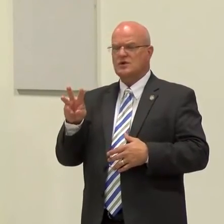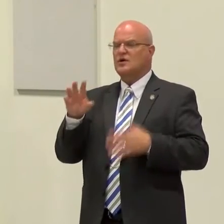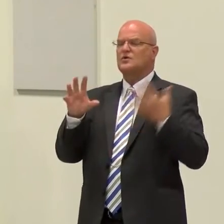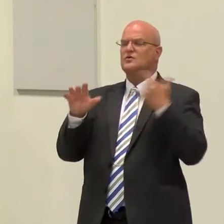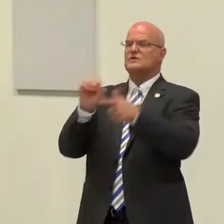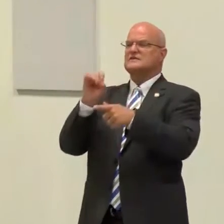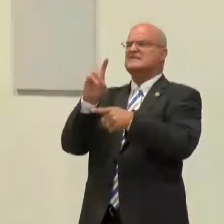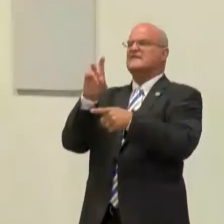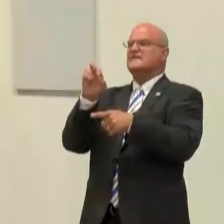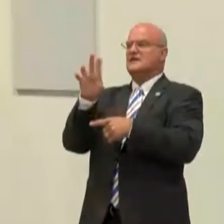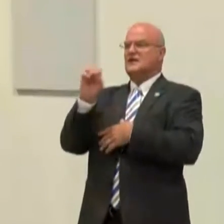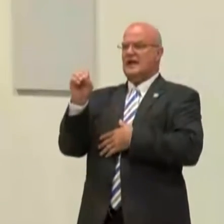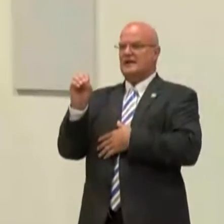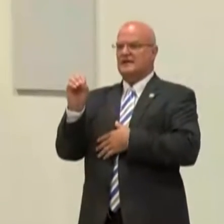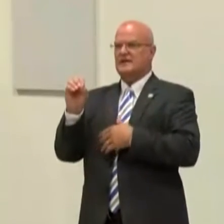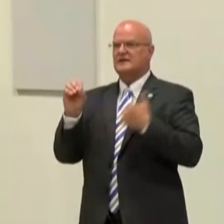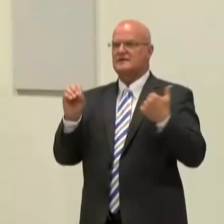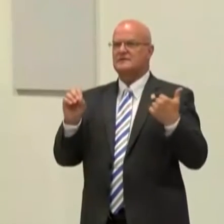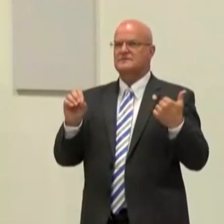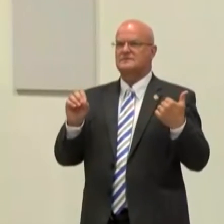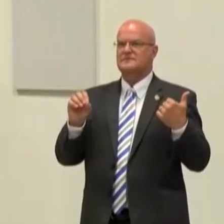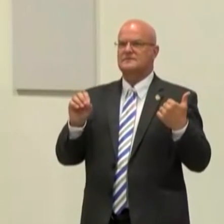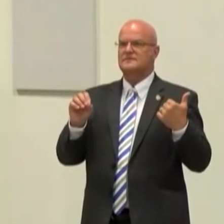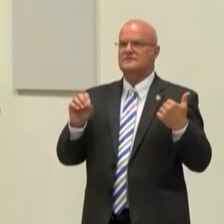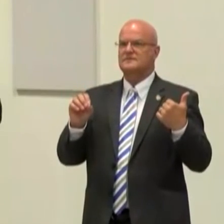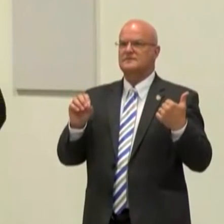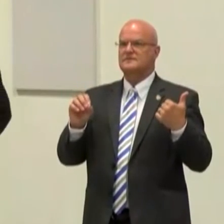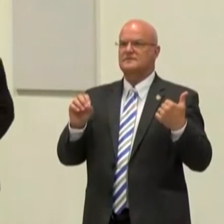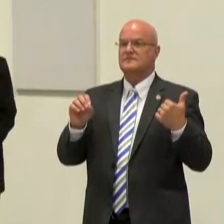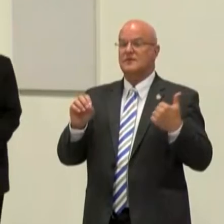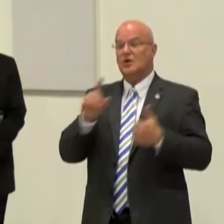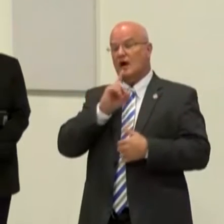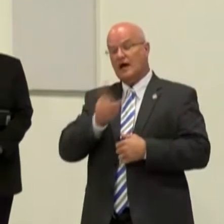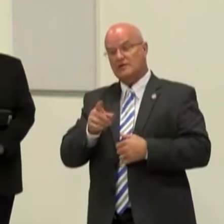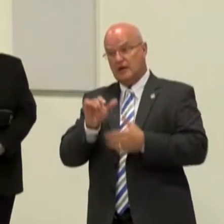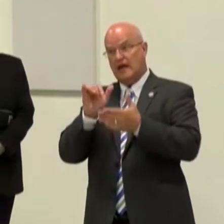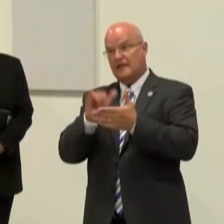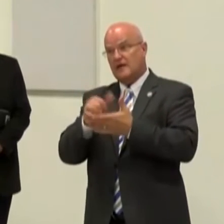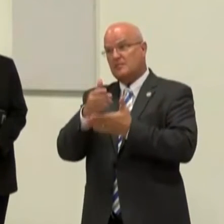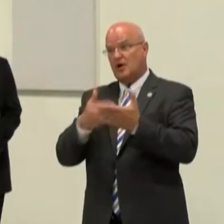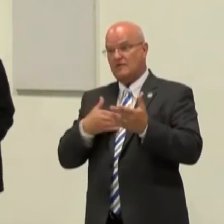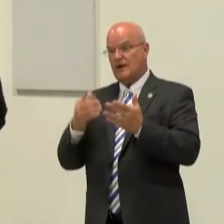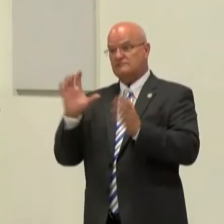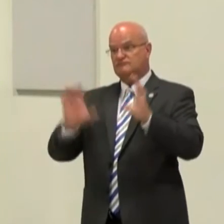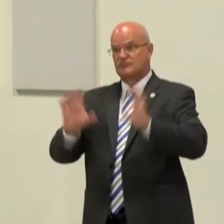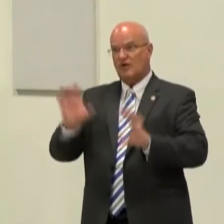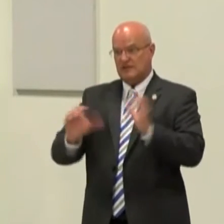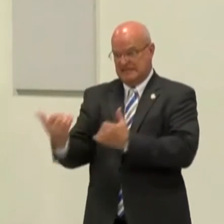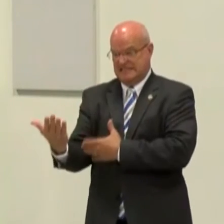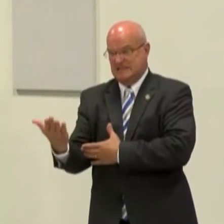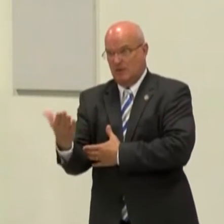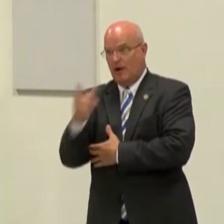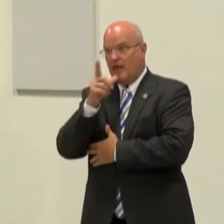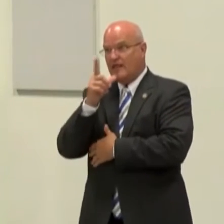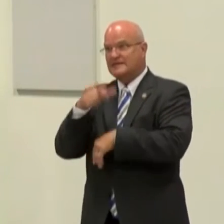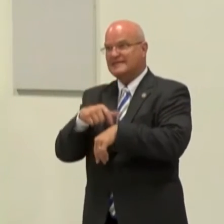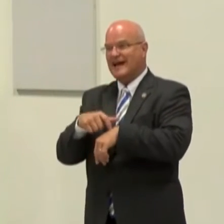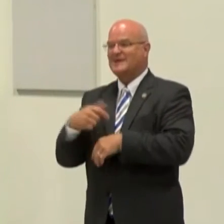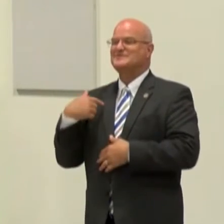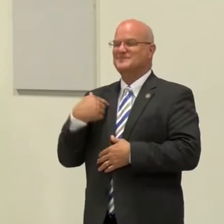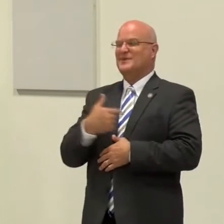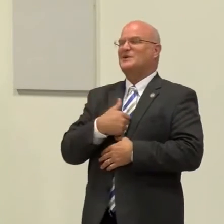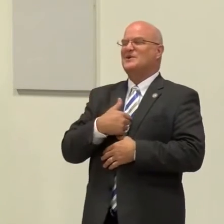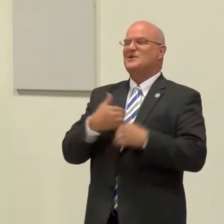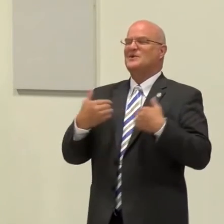Sevier County. Sevier County. Well, actually, that was part of our conversation today at lunch. We